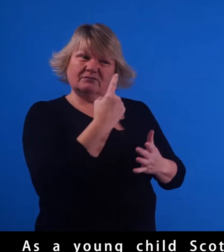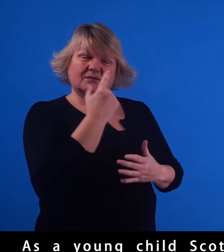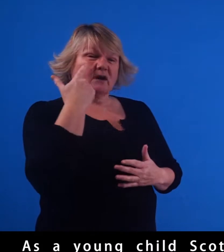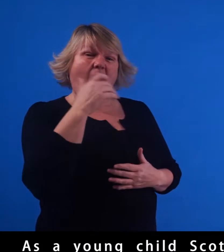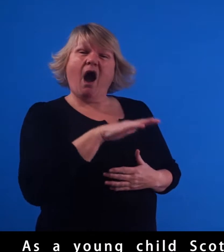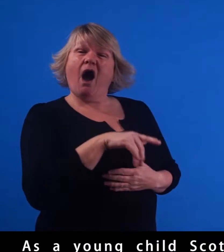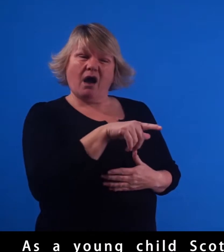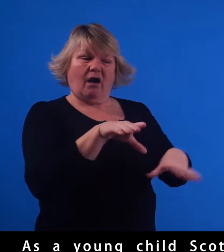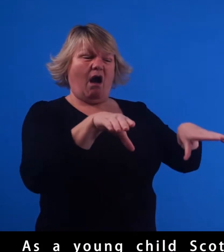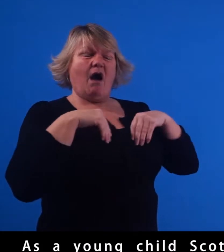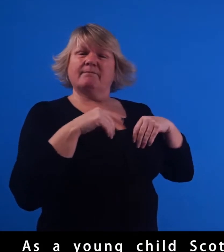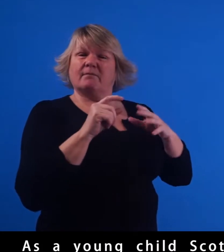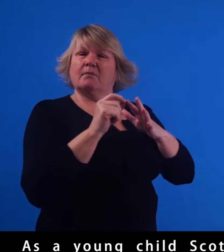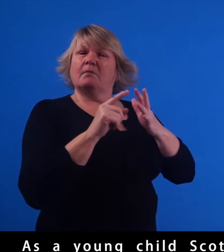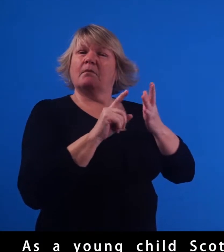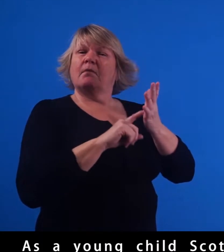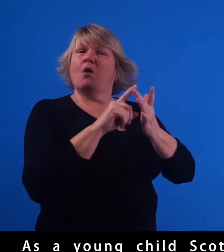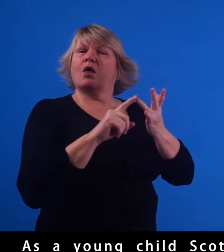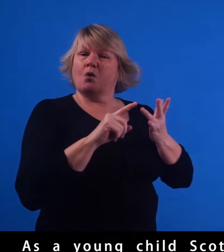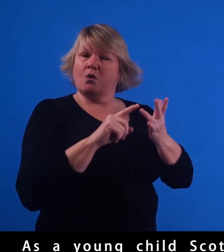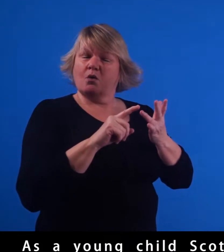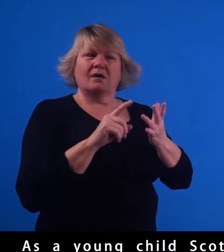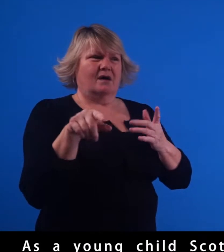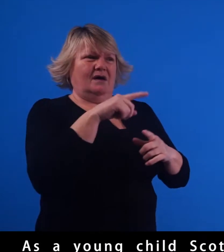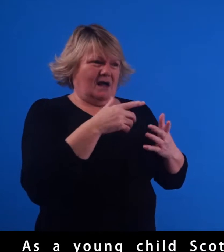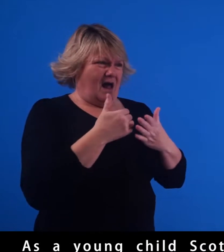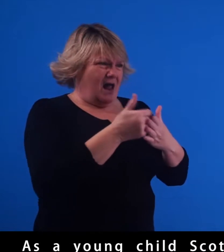As a young child, Scott contracted polio.